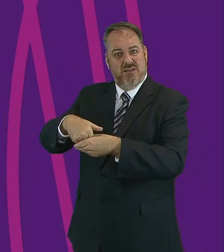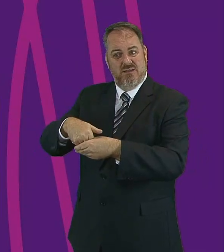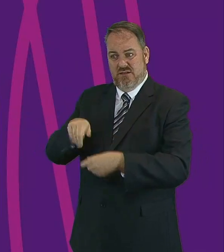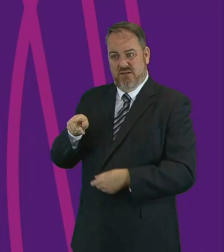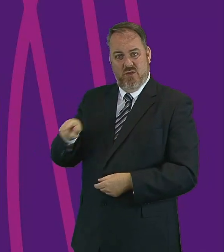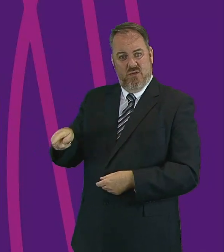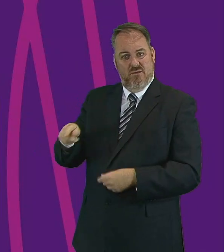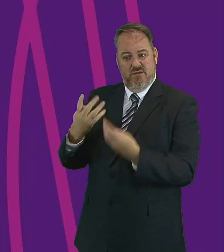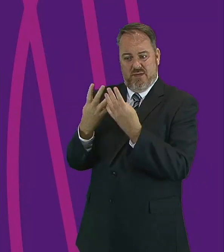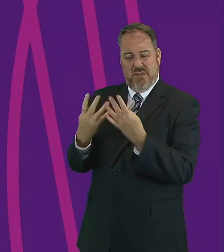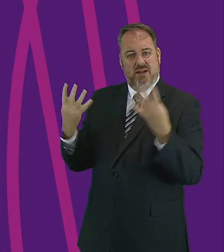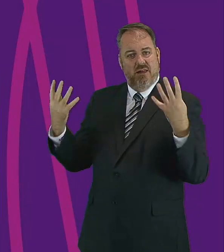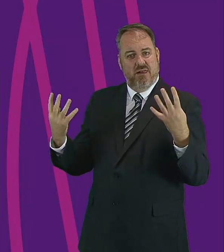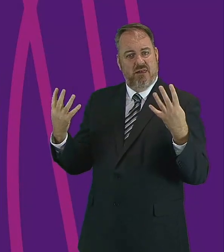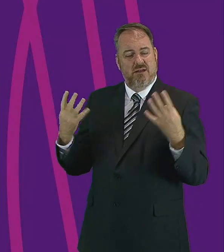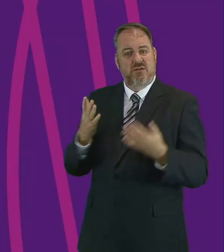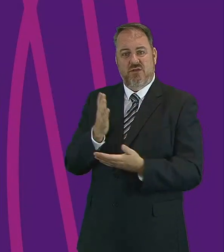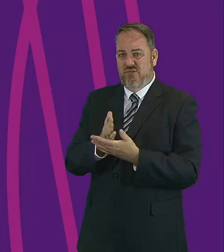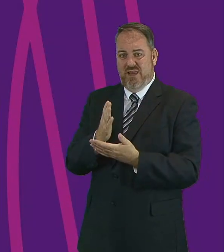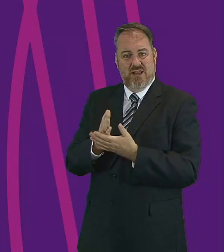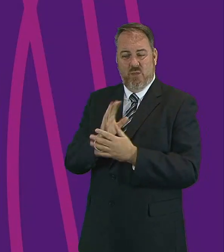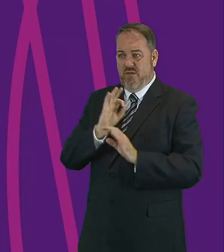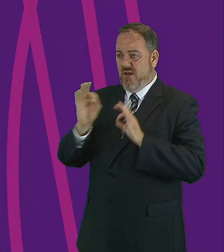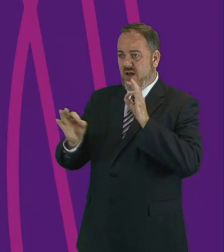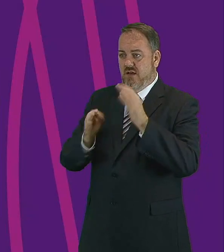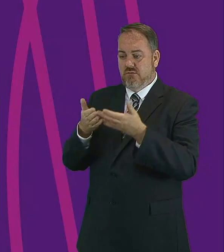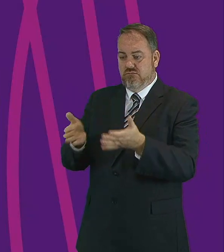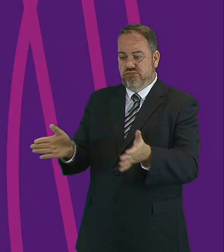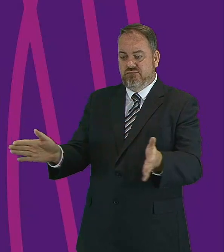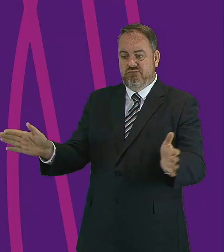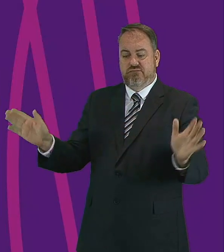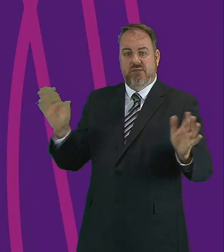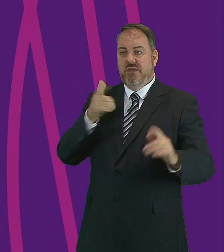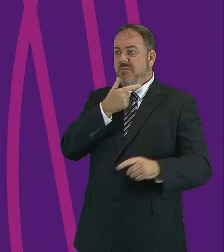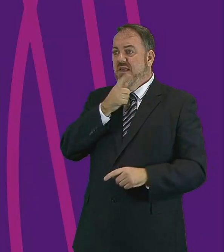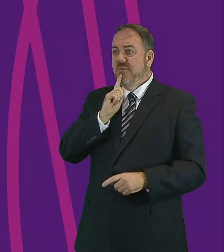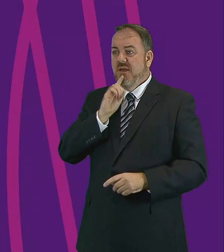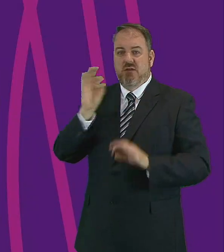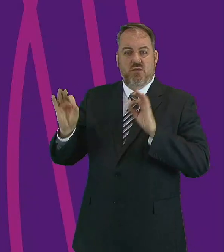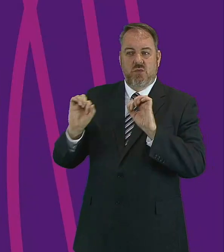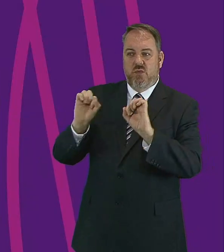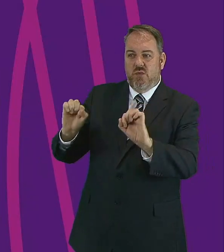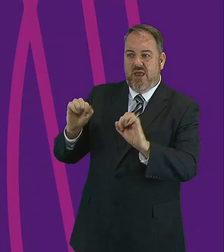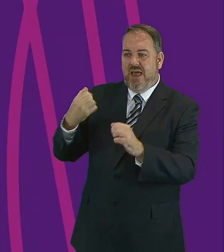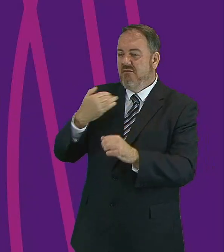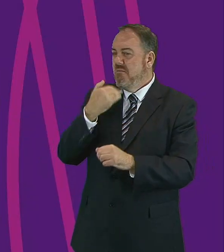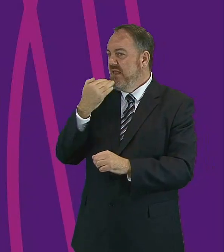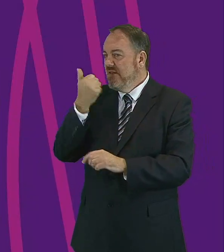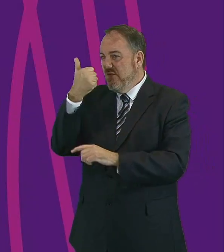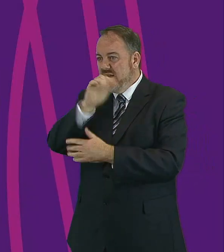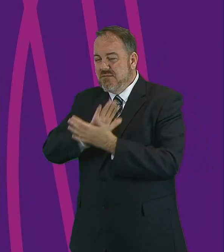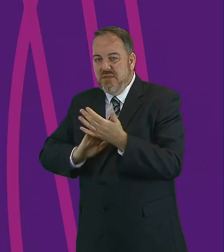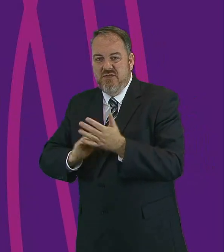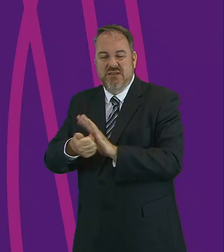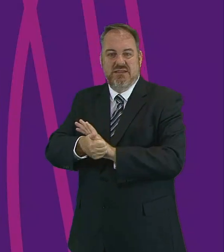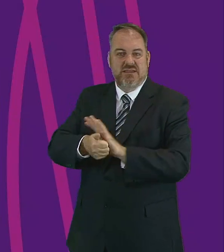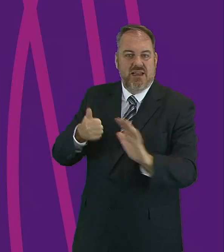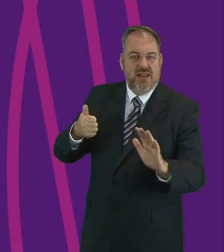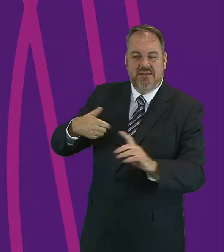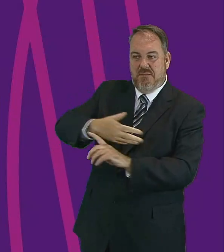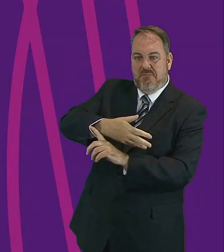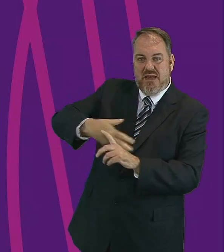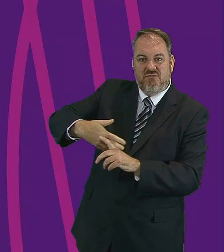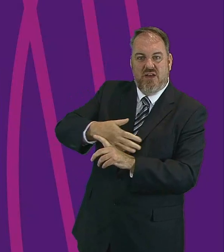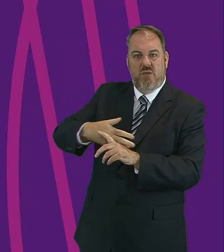review. So we have cast that net widely to get people not just of experience of the issues we're dealing with here, but experience across